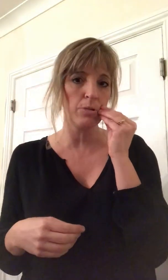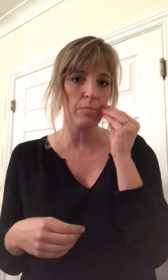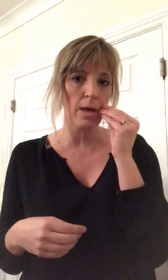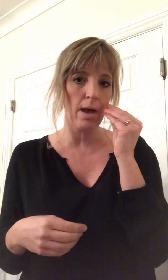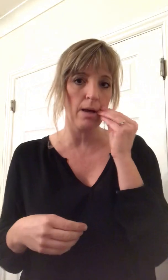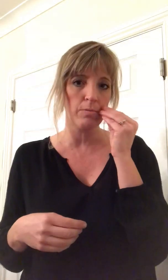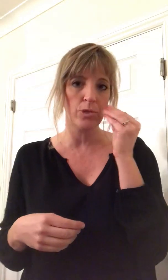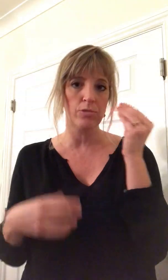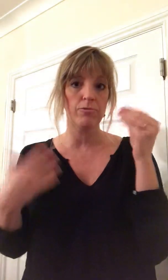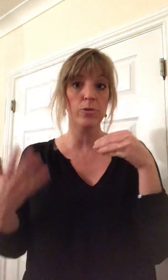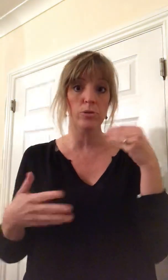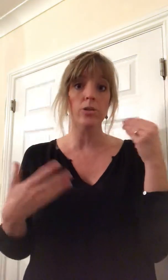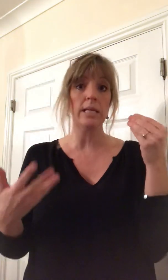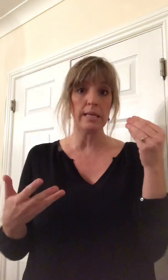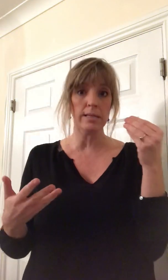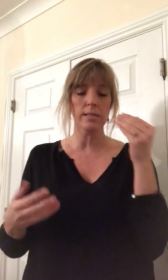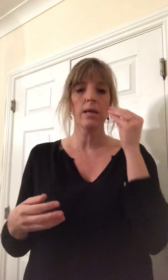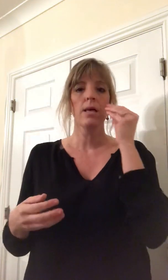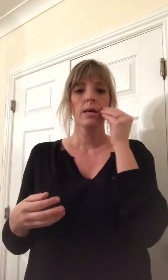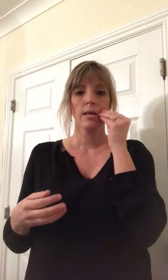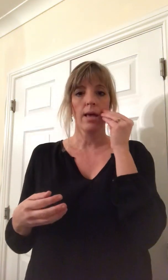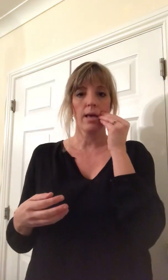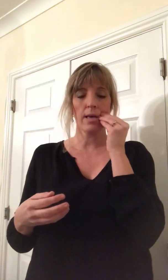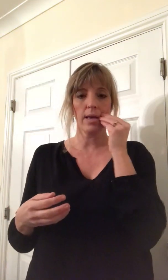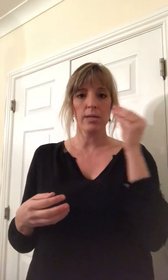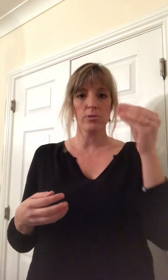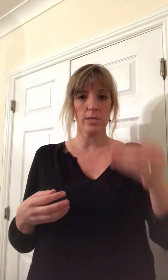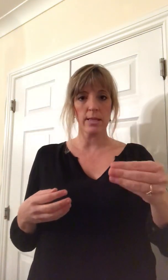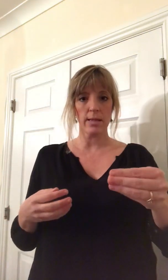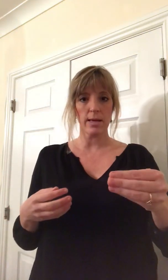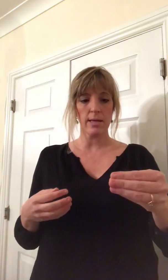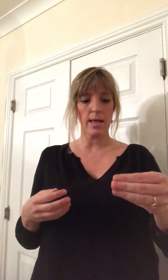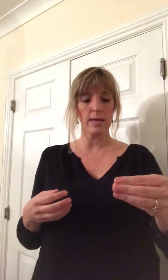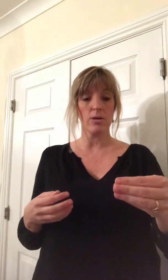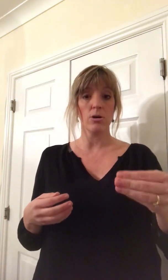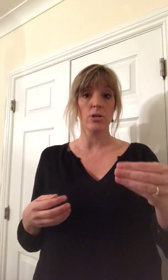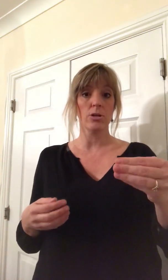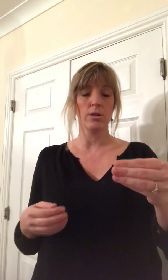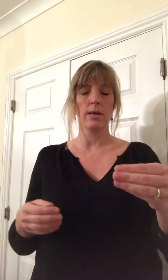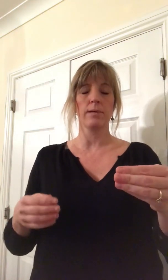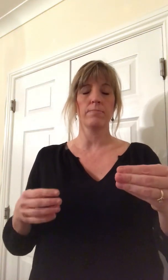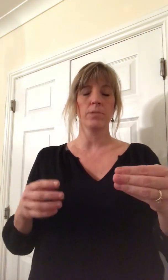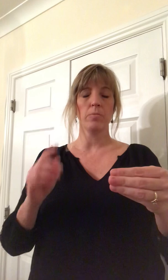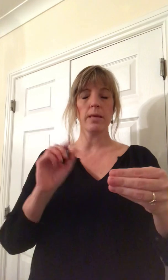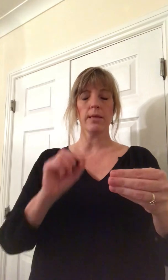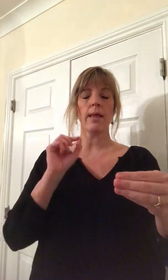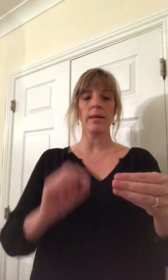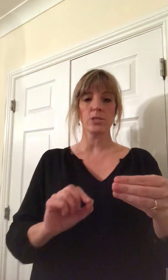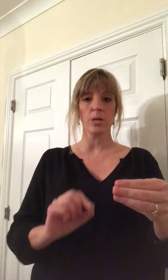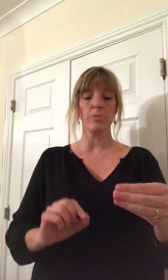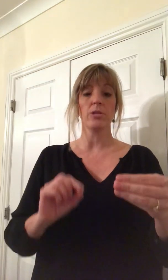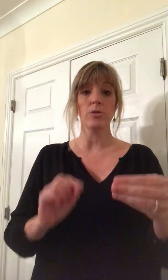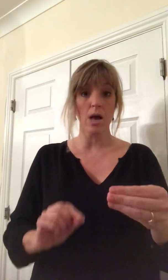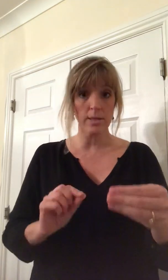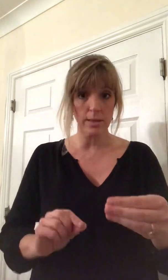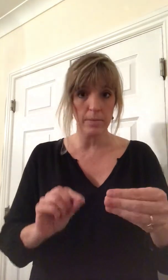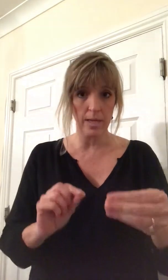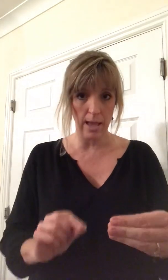you do food or eat, okay? And you take that hand on your, you make that hand shape with your non-dominant